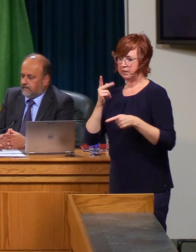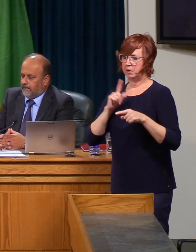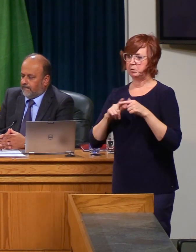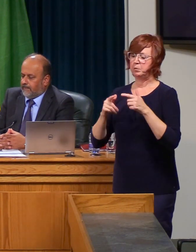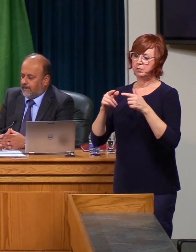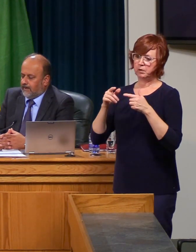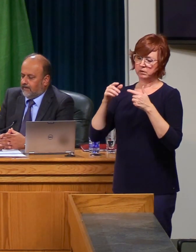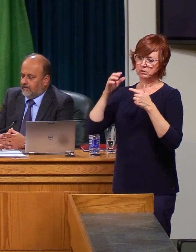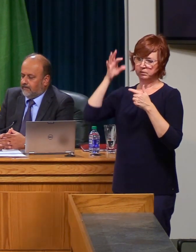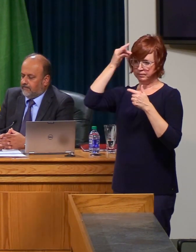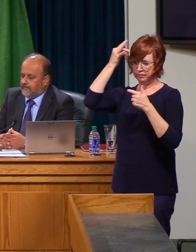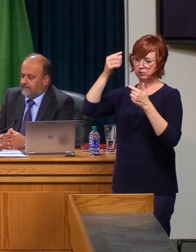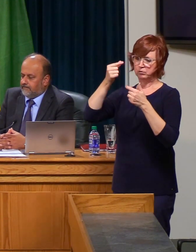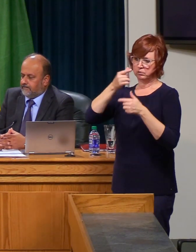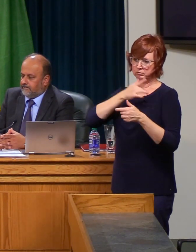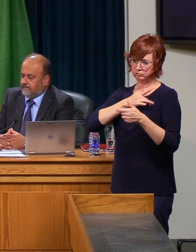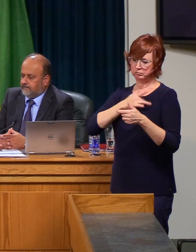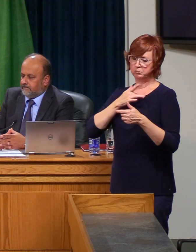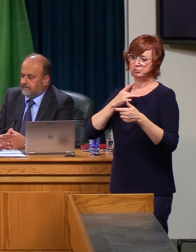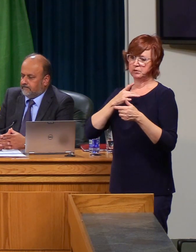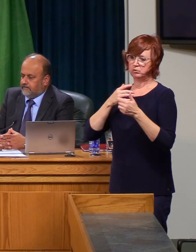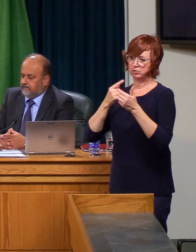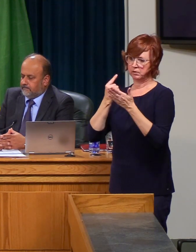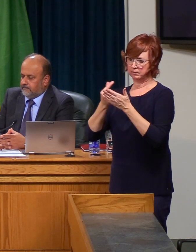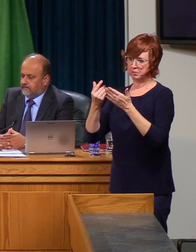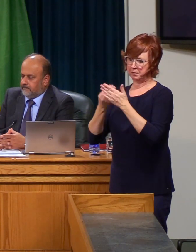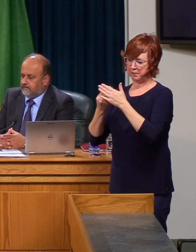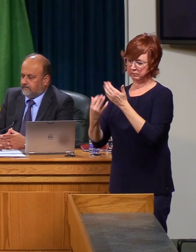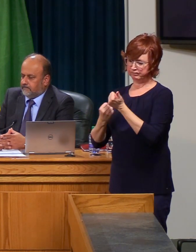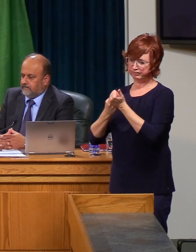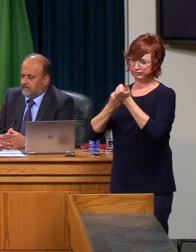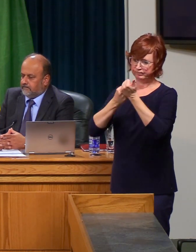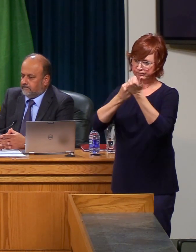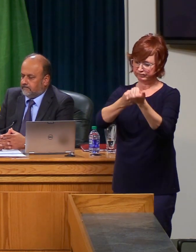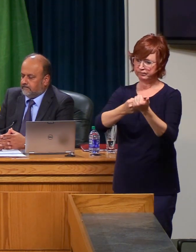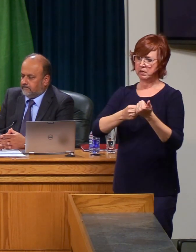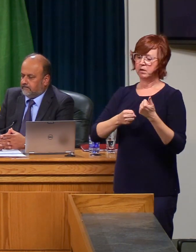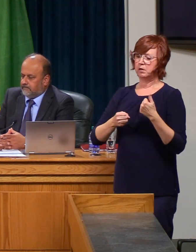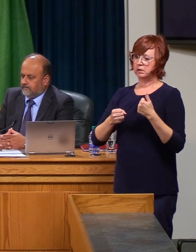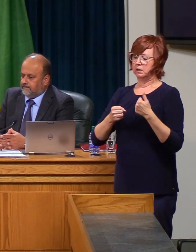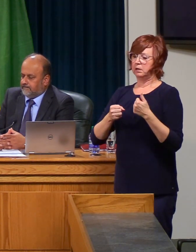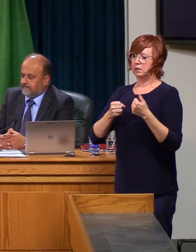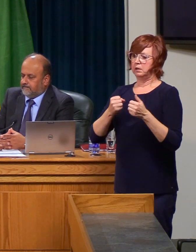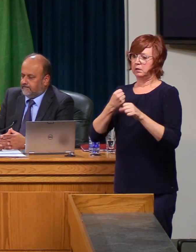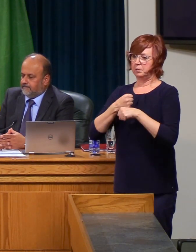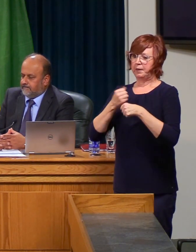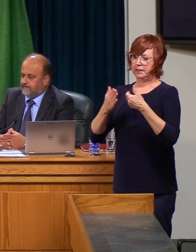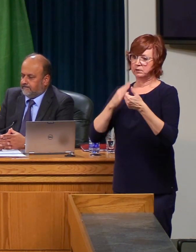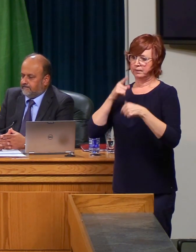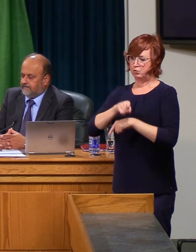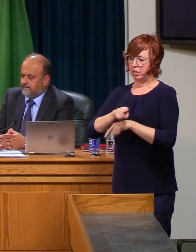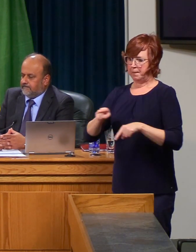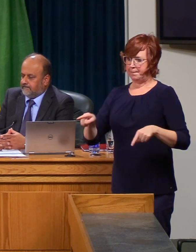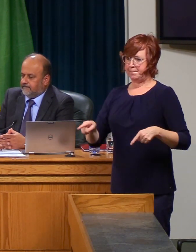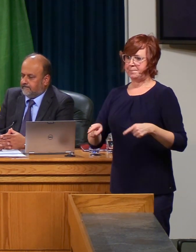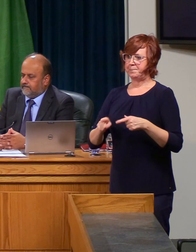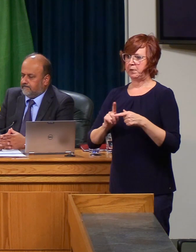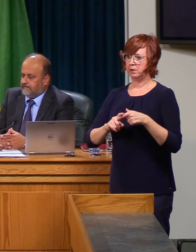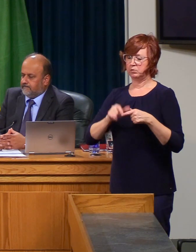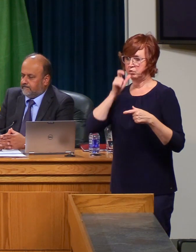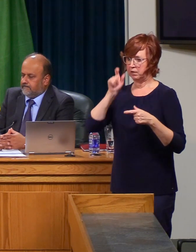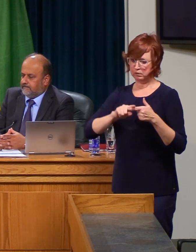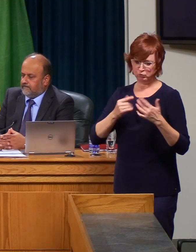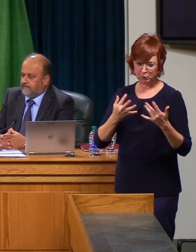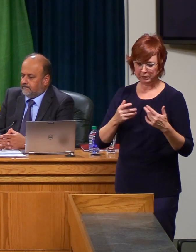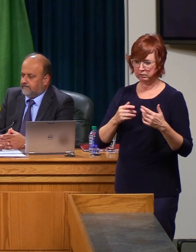seeing a streamlining to ensure that employees can access those supports for whatever reason that they